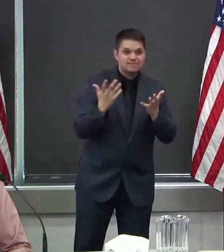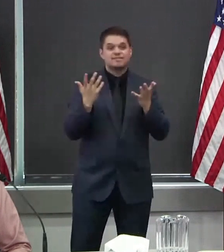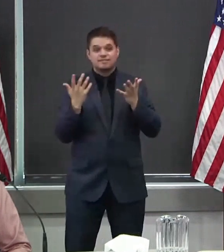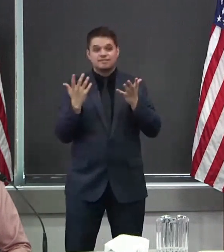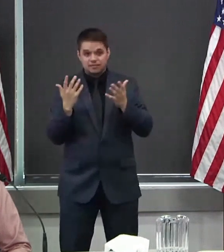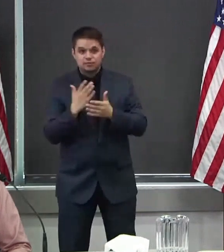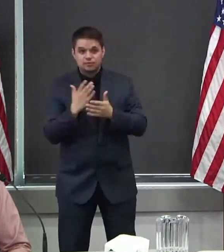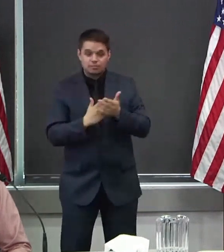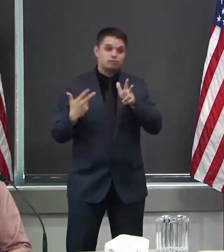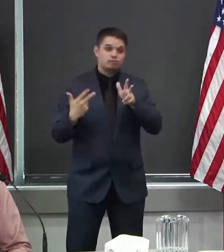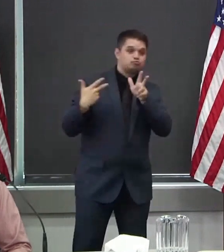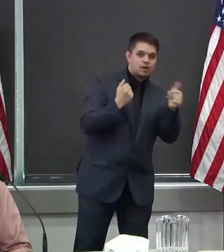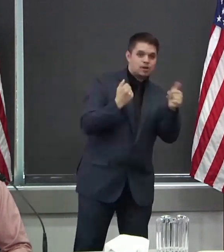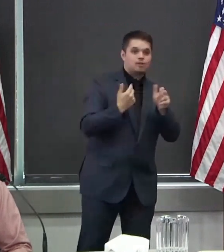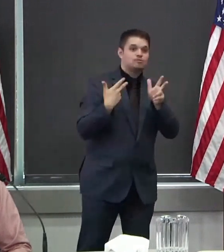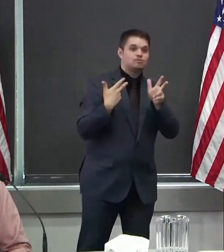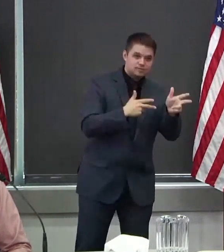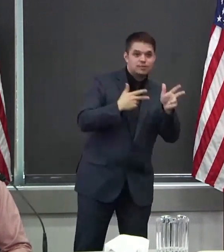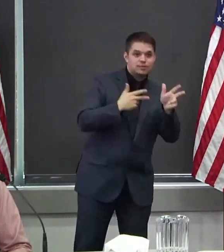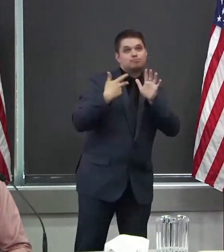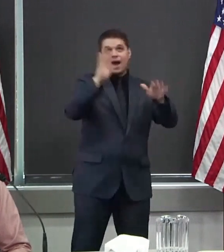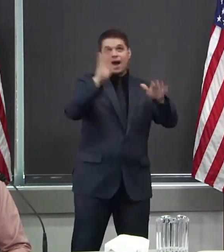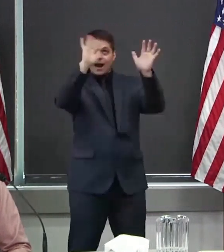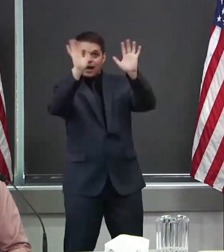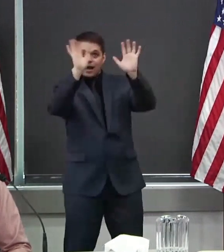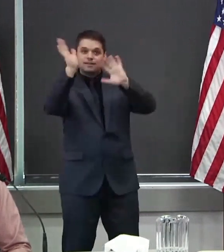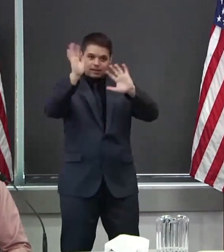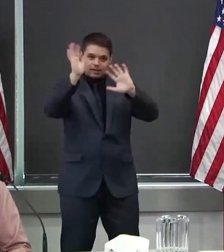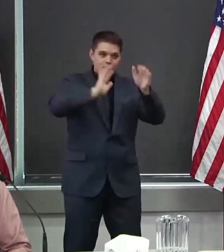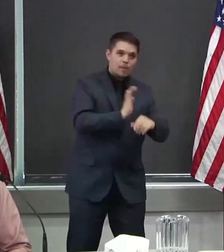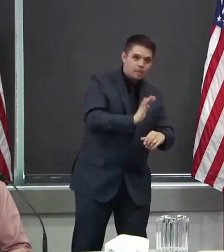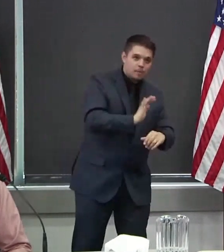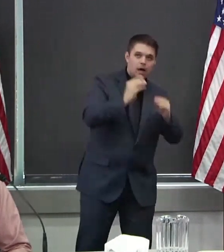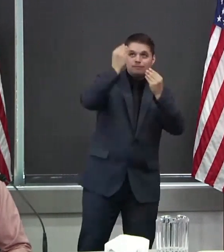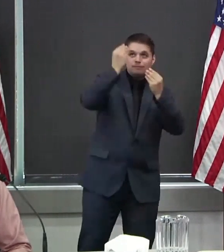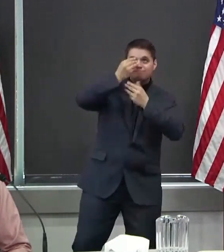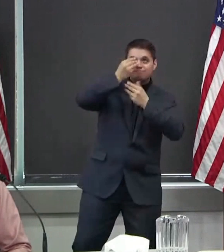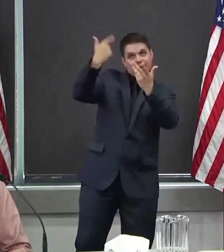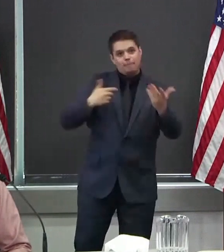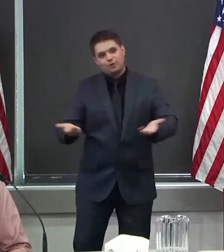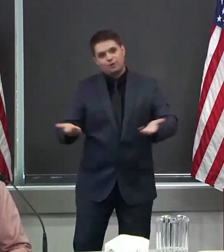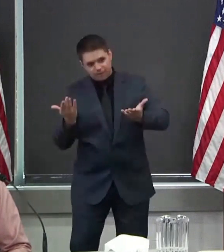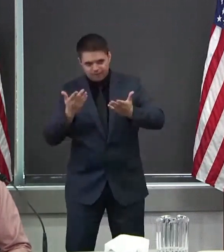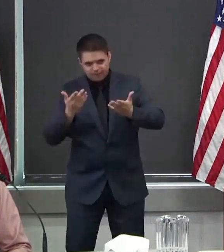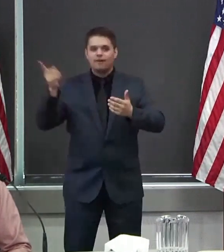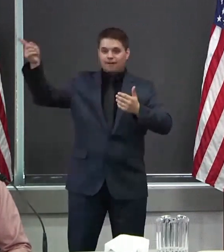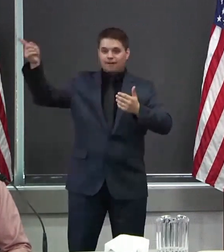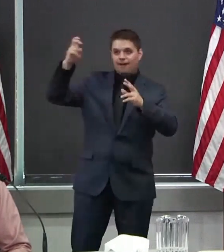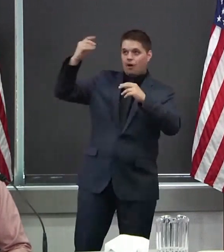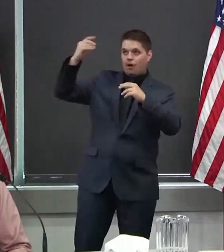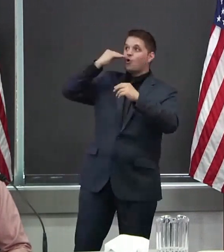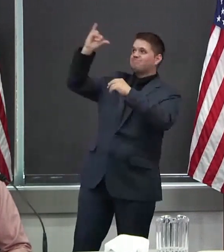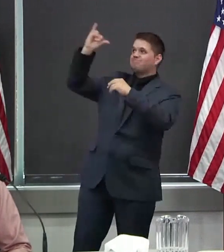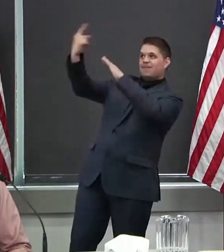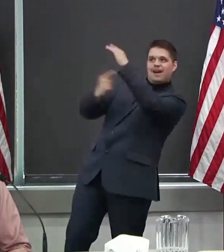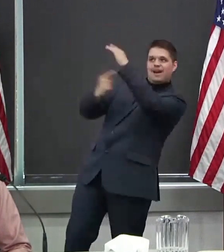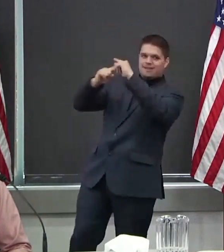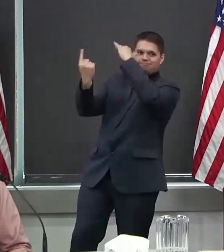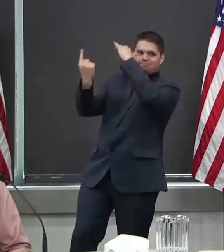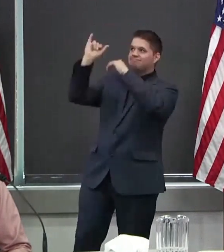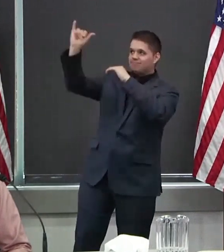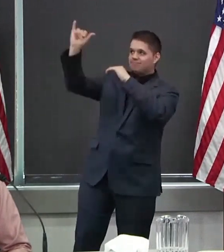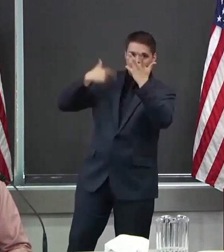folks celebrating special birthdays, and I just appreciate the creativity and the innovation when we can't be together